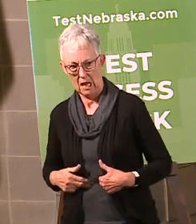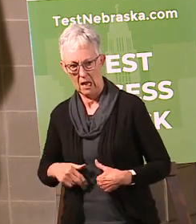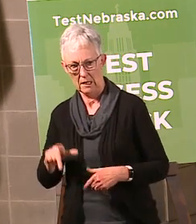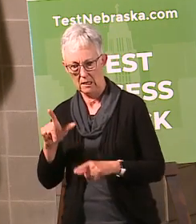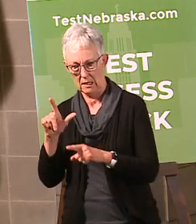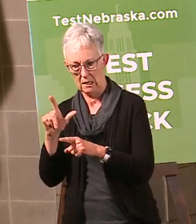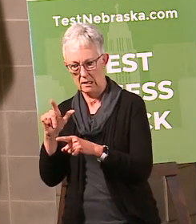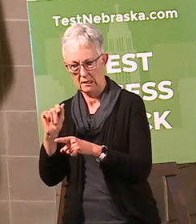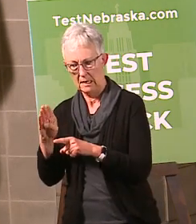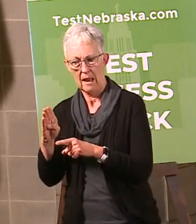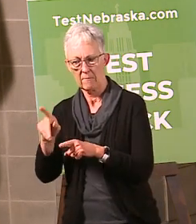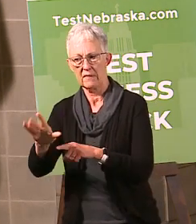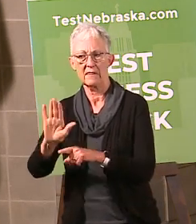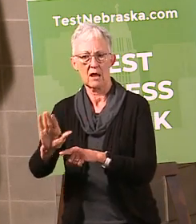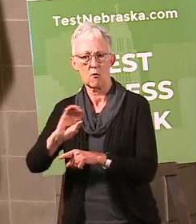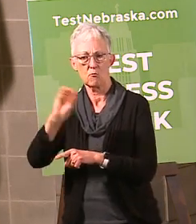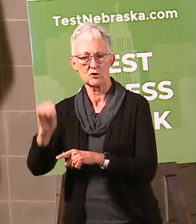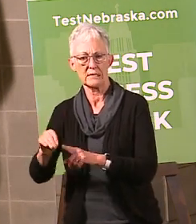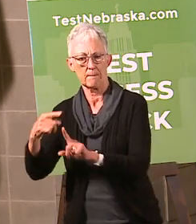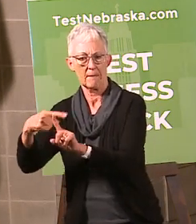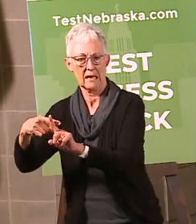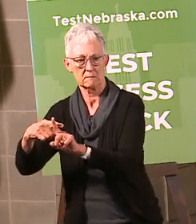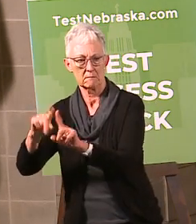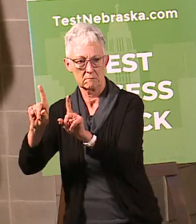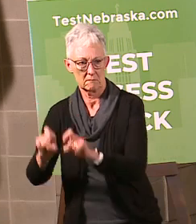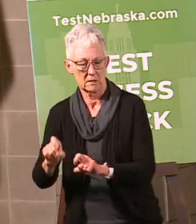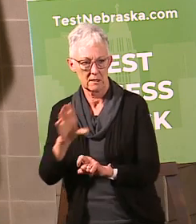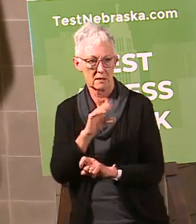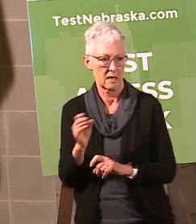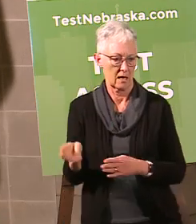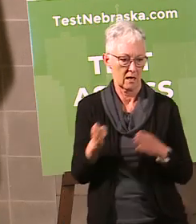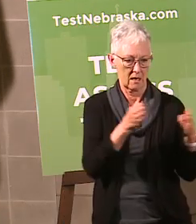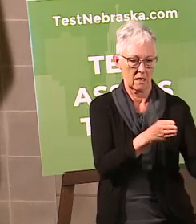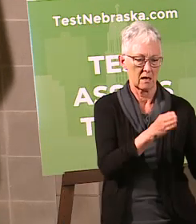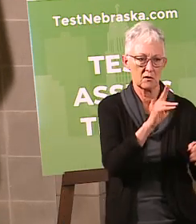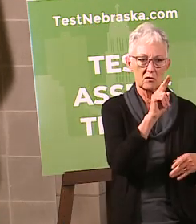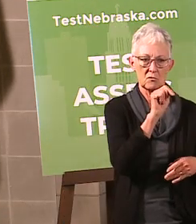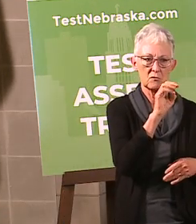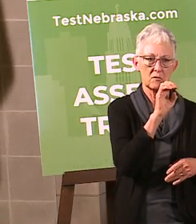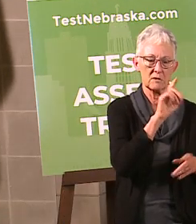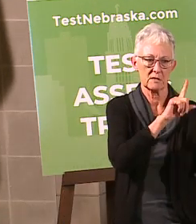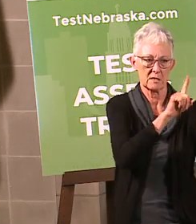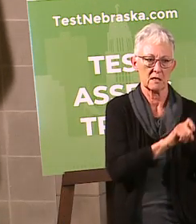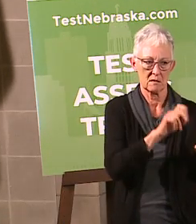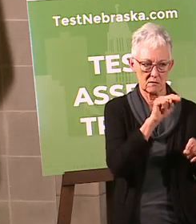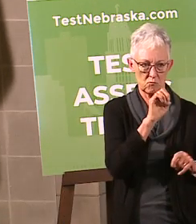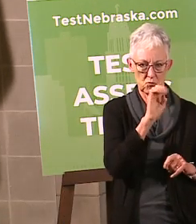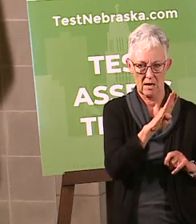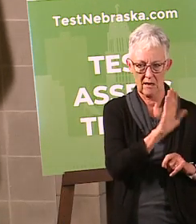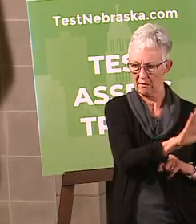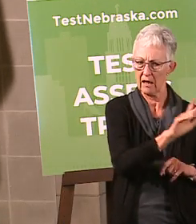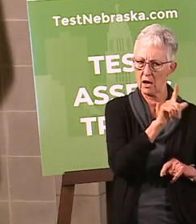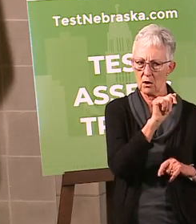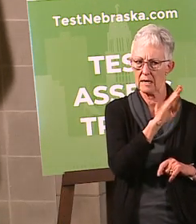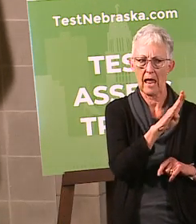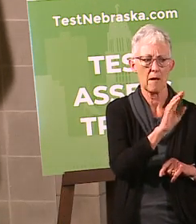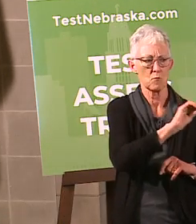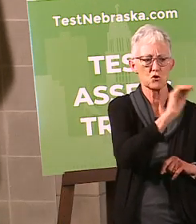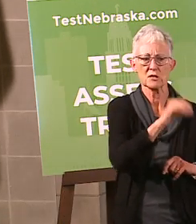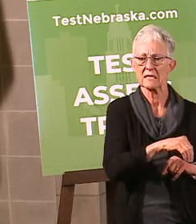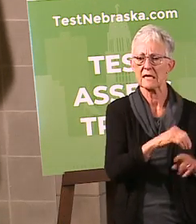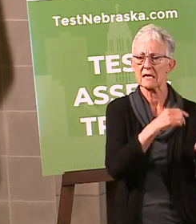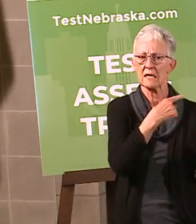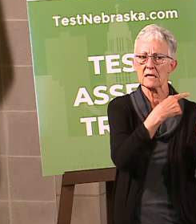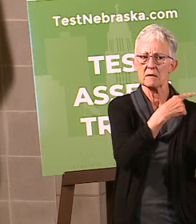Test Nebraska is. So Alexander Stone was wanting to know what is the test rate for the public health lab versus Test Nebraska. Dr. Antone,